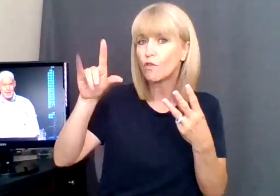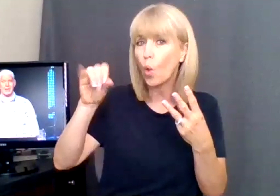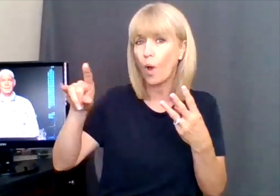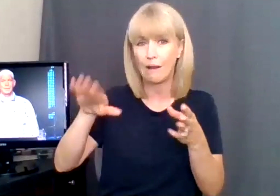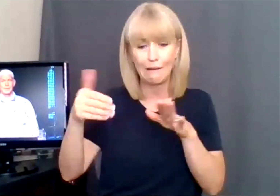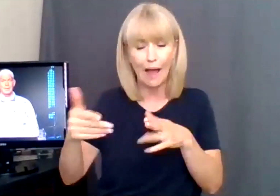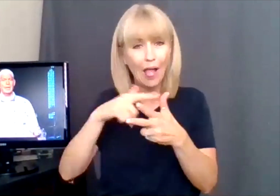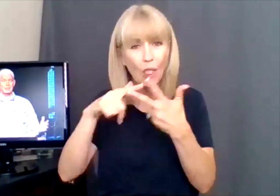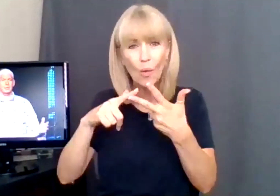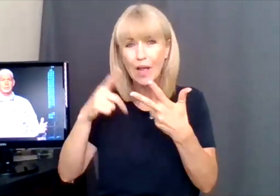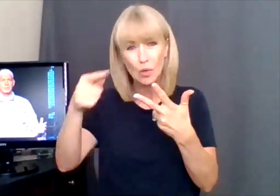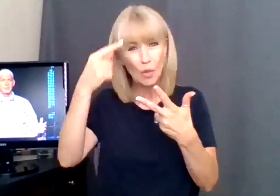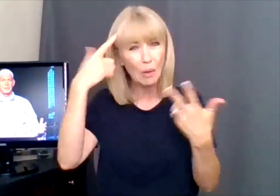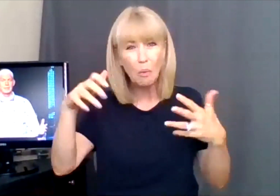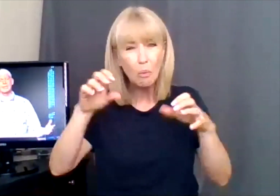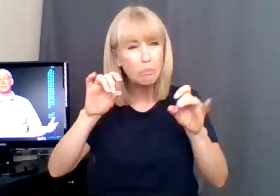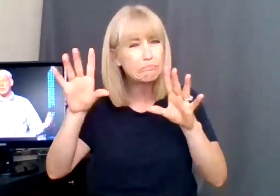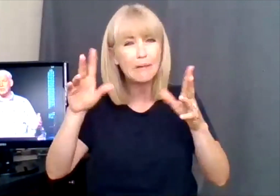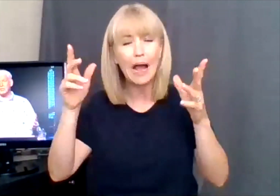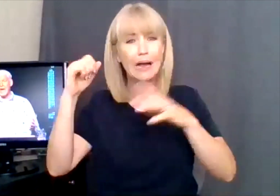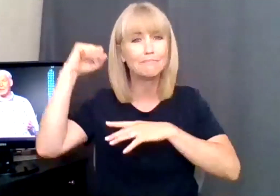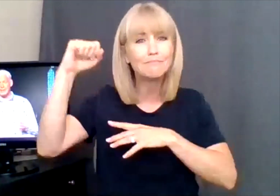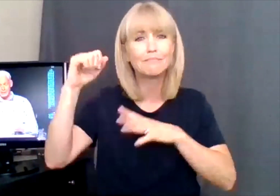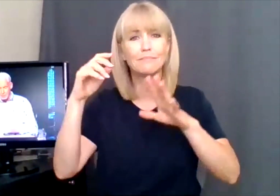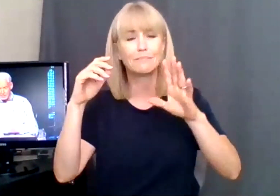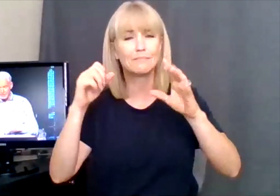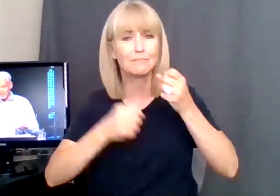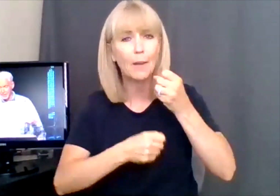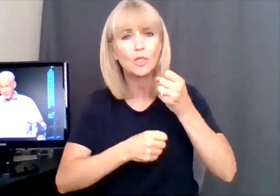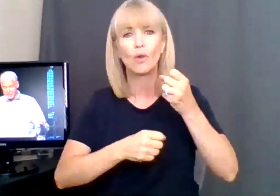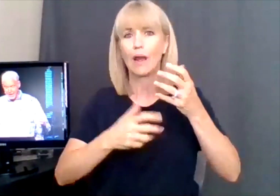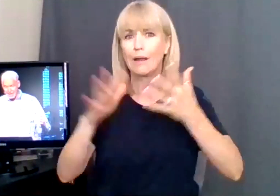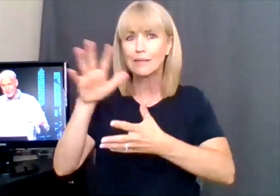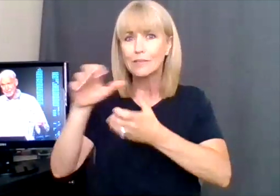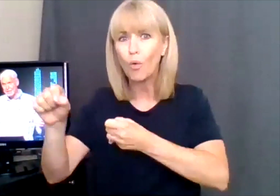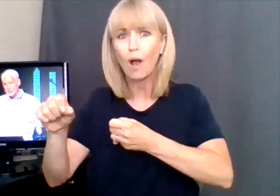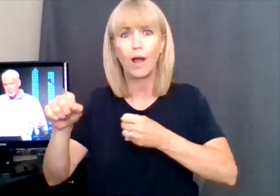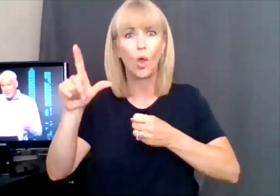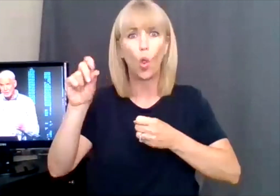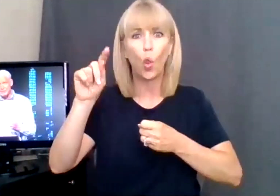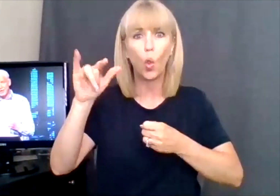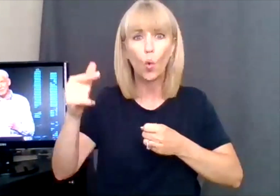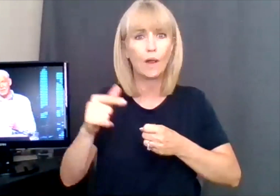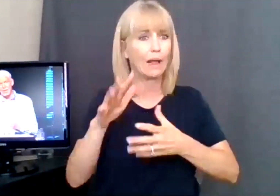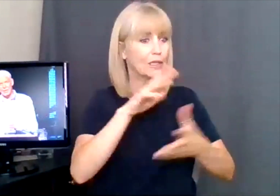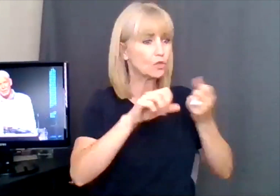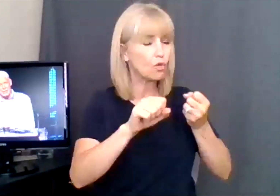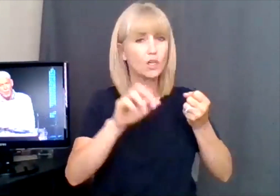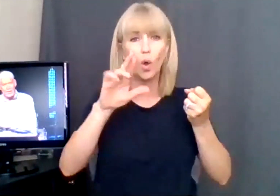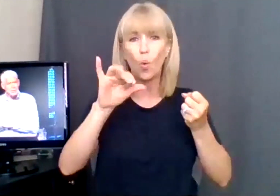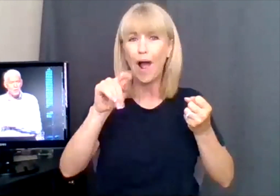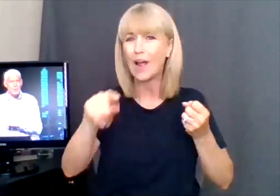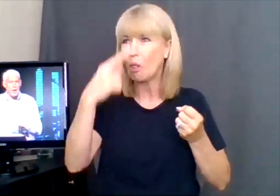are scary and uncertain. The demonstrations happen, and the looting, and then the riots, and the destruction follows along, and